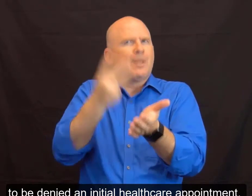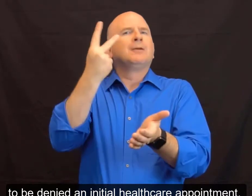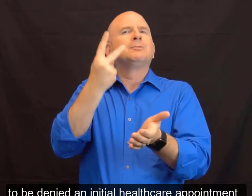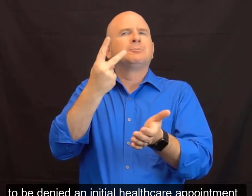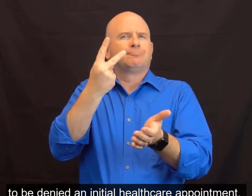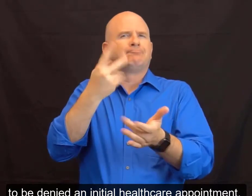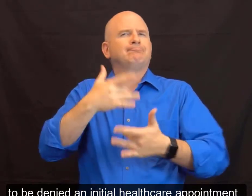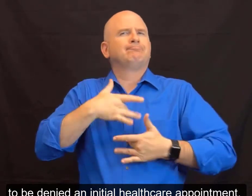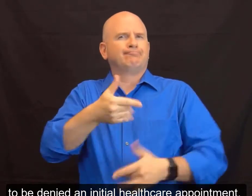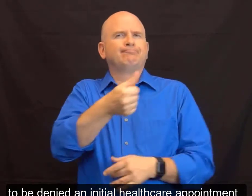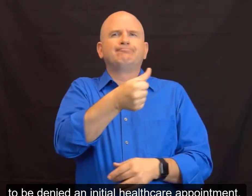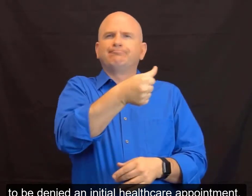appointment.